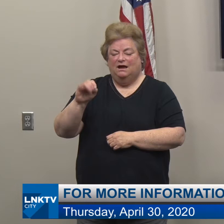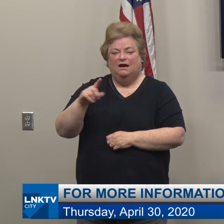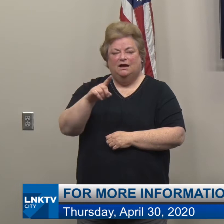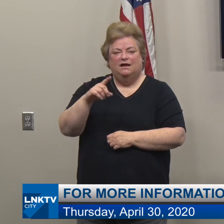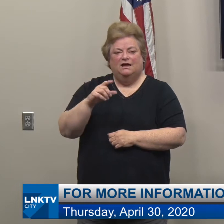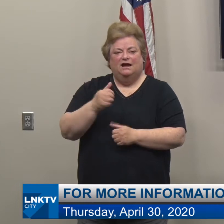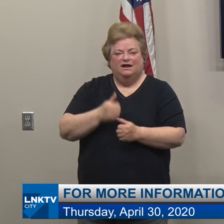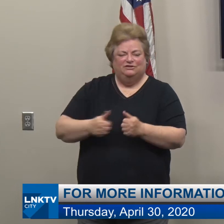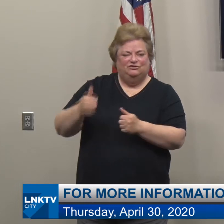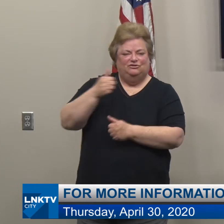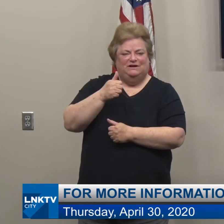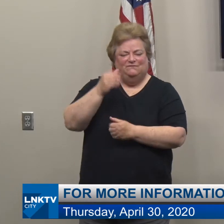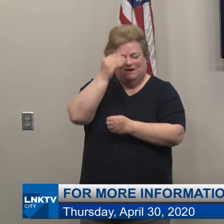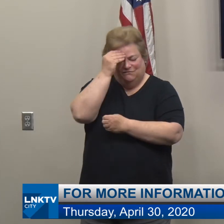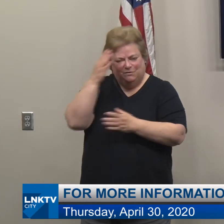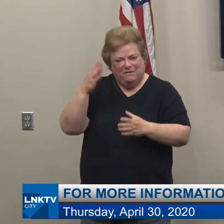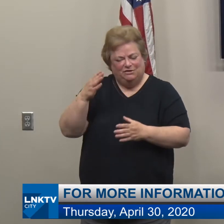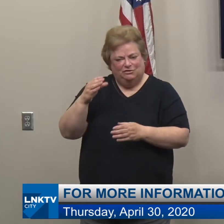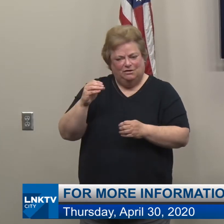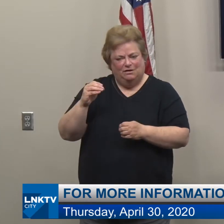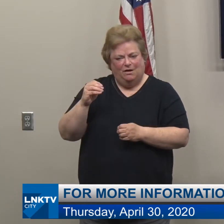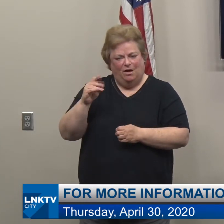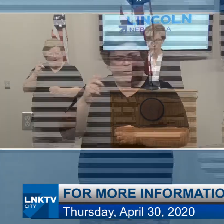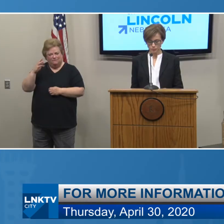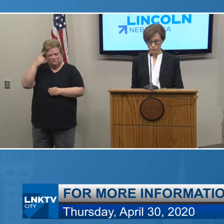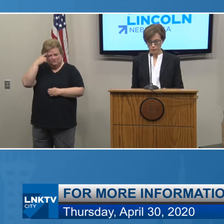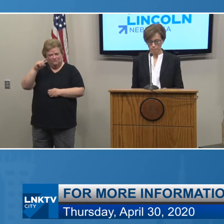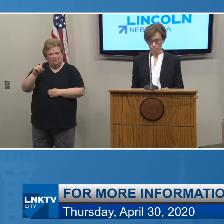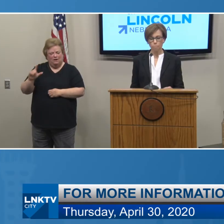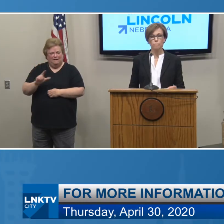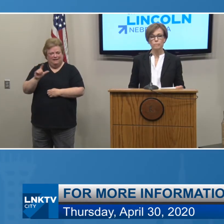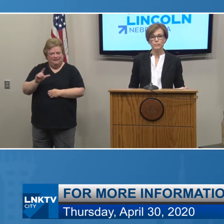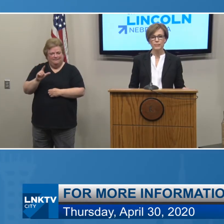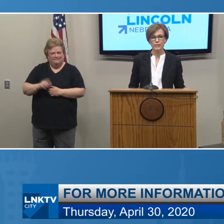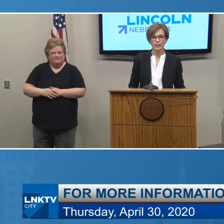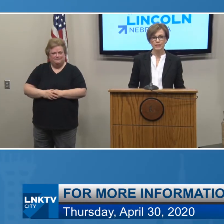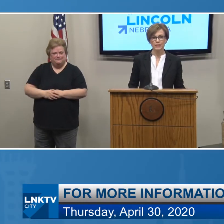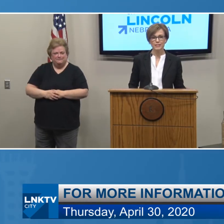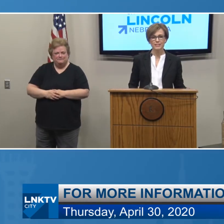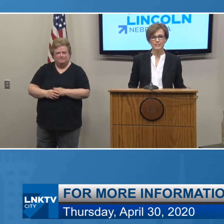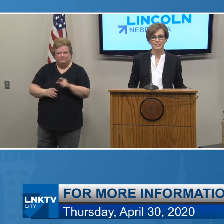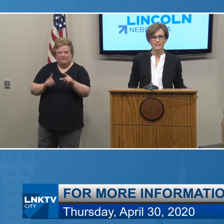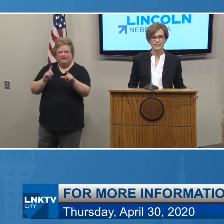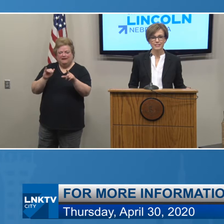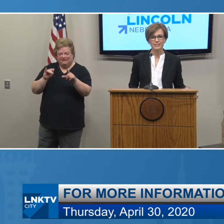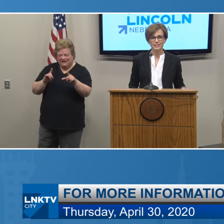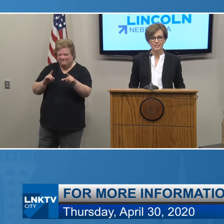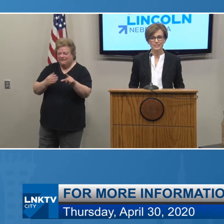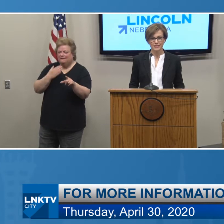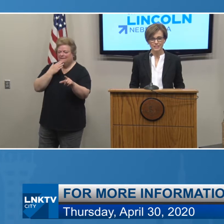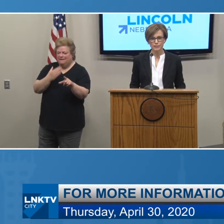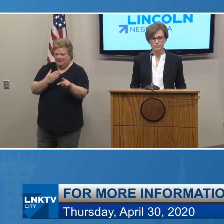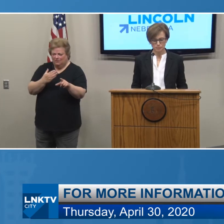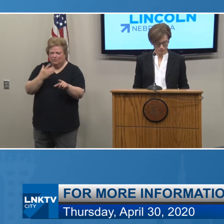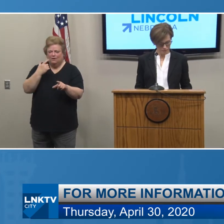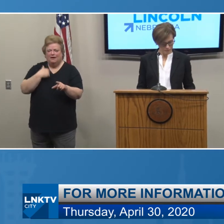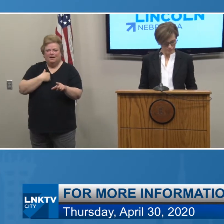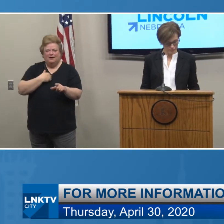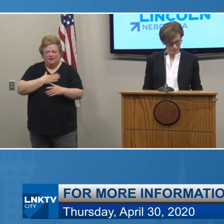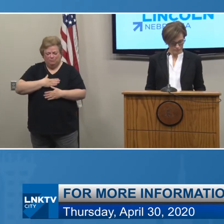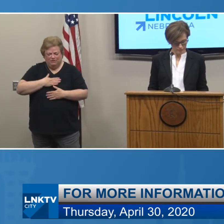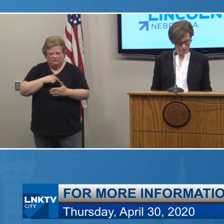Chief Information Officer. And with that, David, I'll turn it over to you. Thank you, Mayor. I appreciate the opportunity to